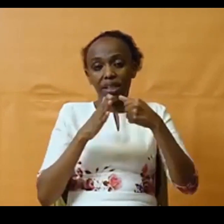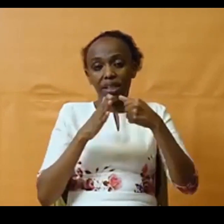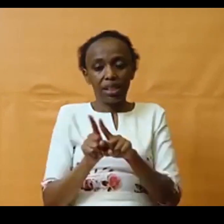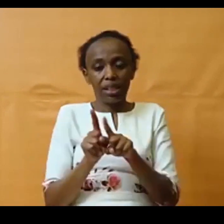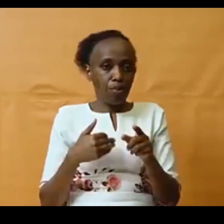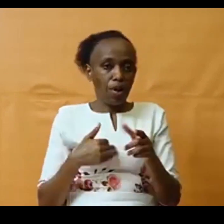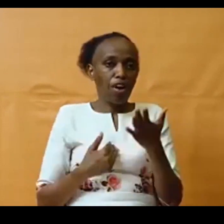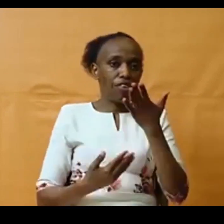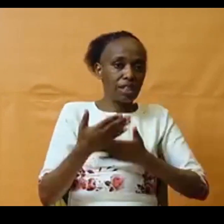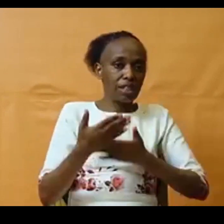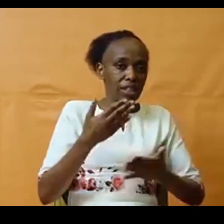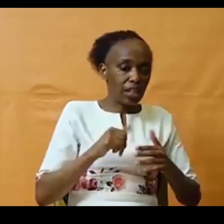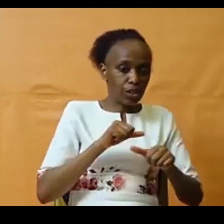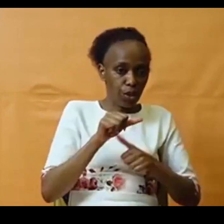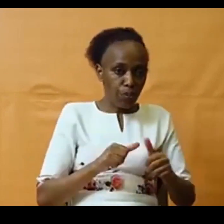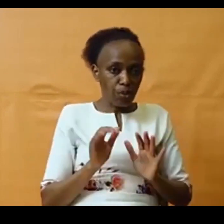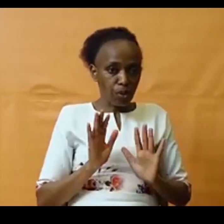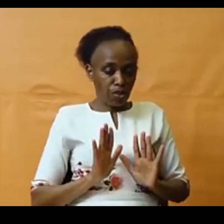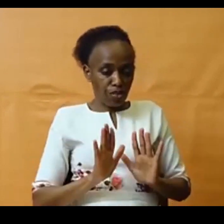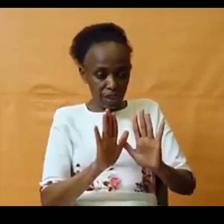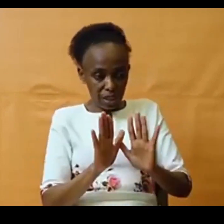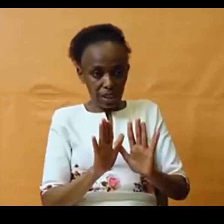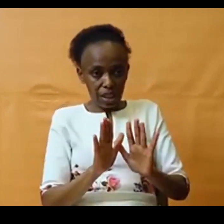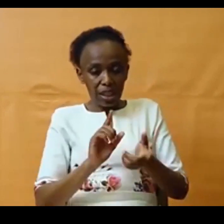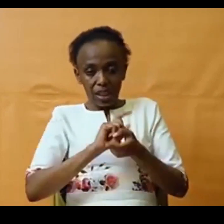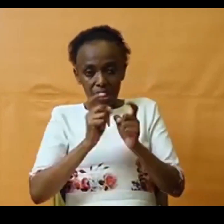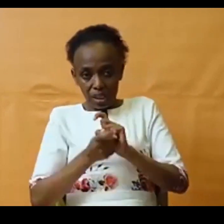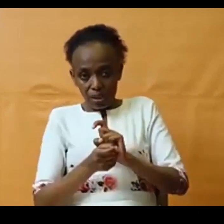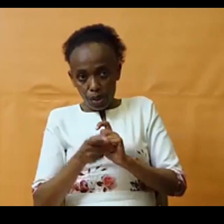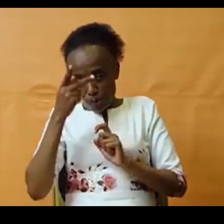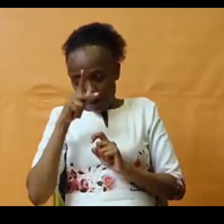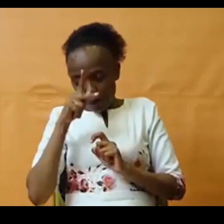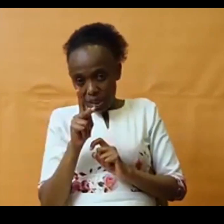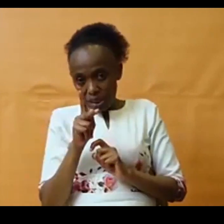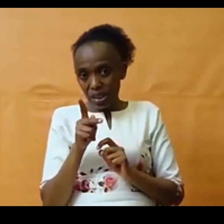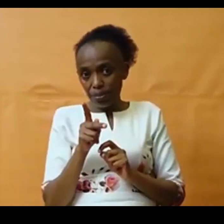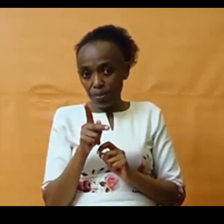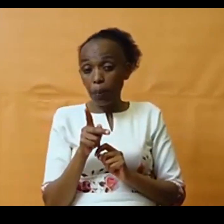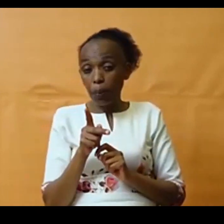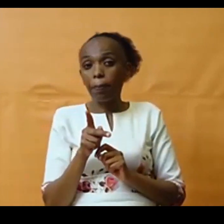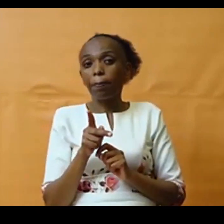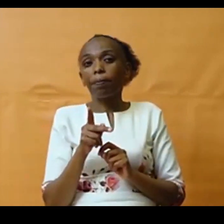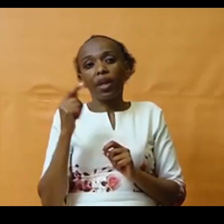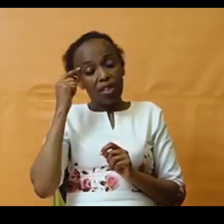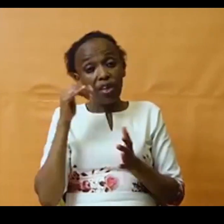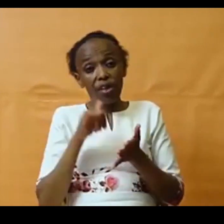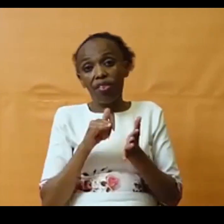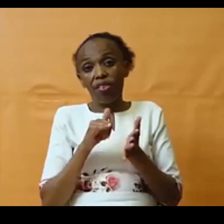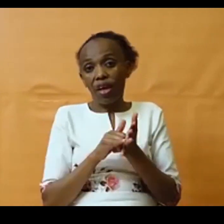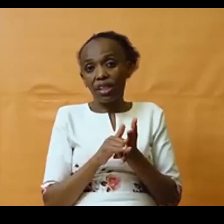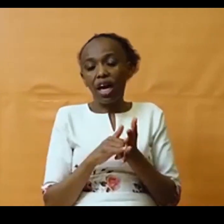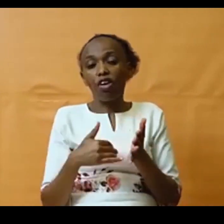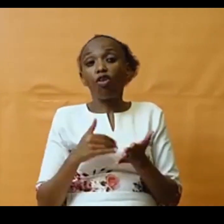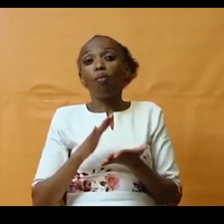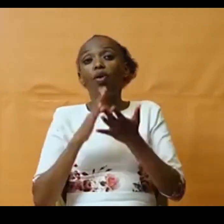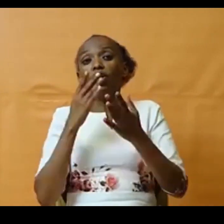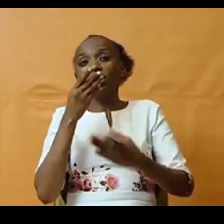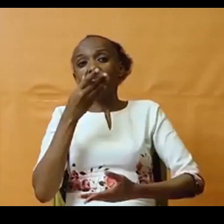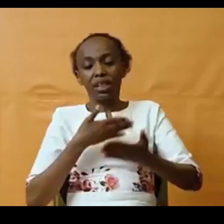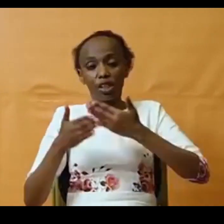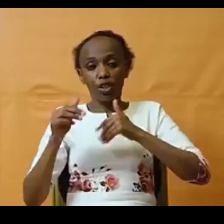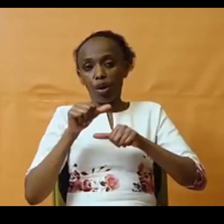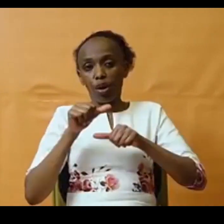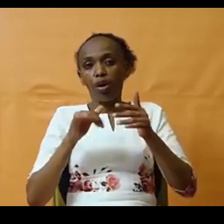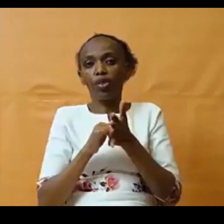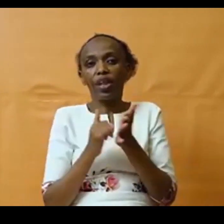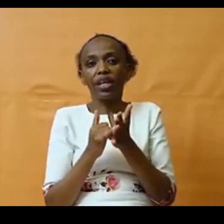about avoiding structural adjustment-like policies through new loans, which I think there'll be further discussion of that, which is great, really